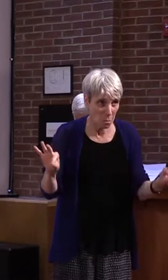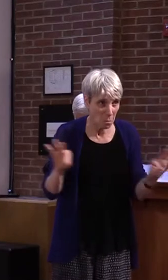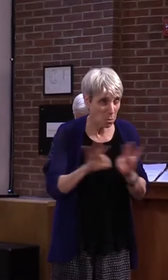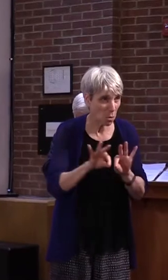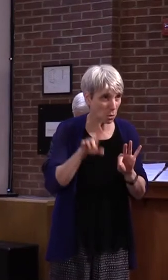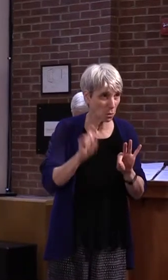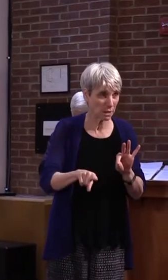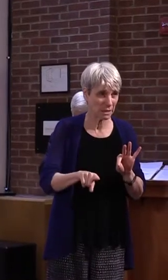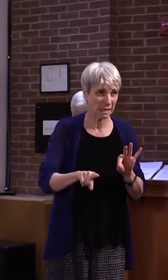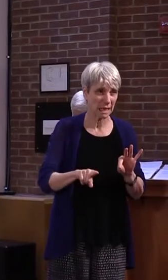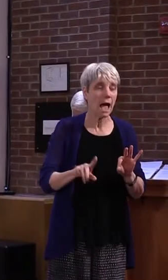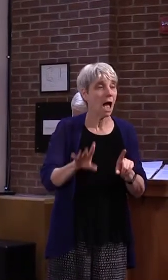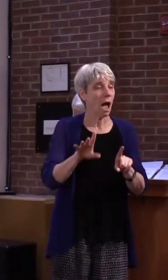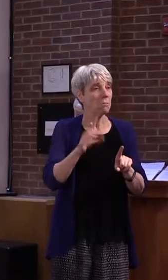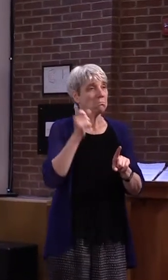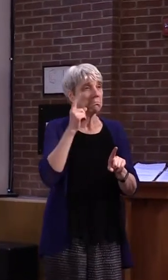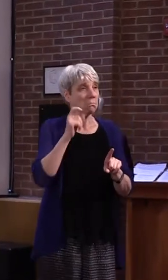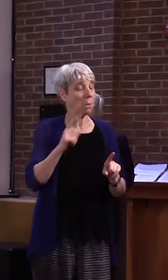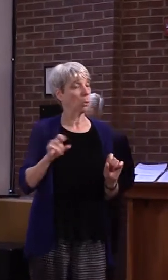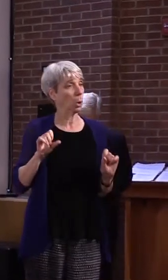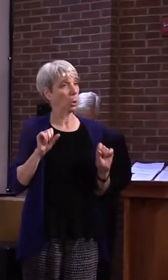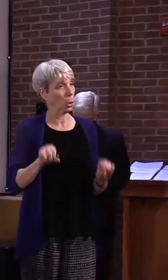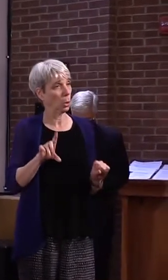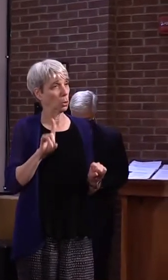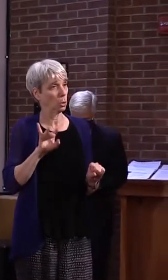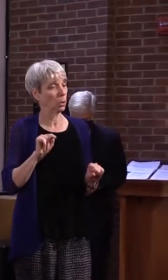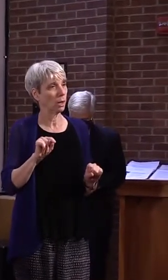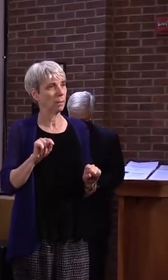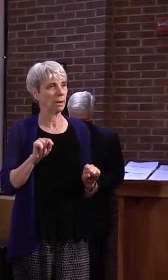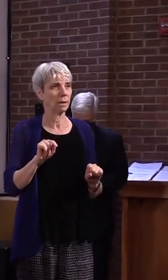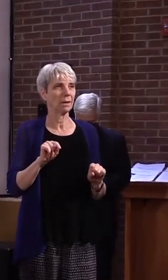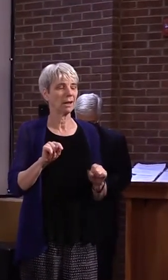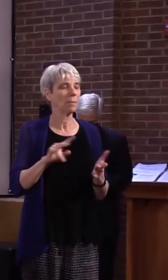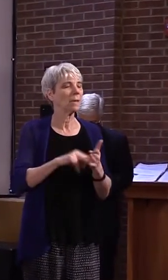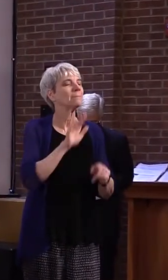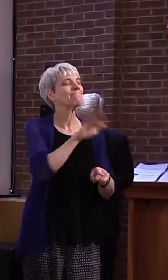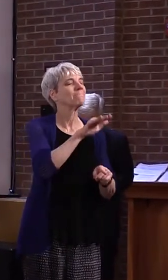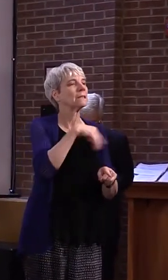But well, I mean, it's not that it can't be done. It's all math, but it just takes time.